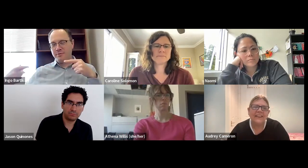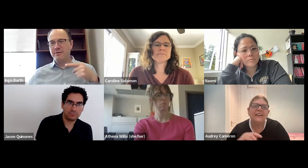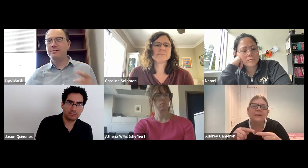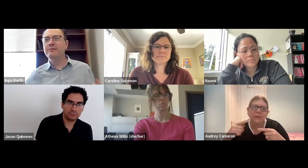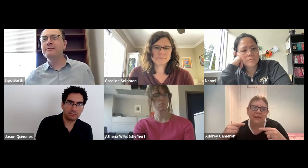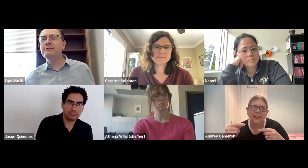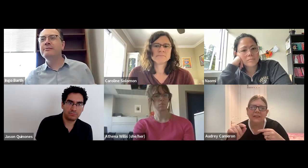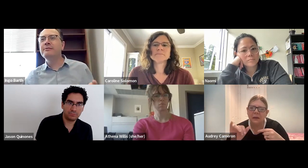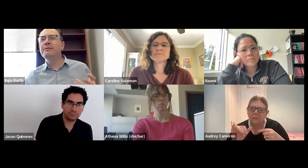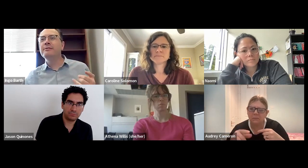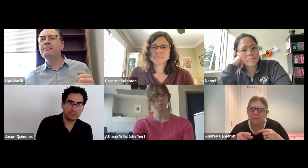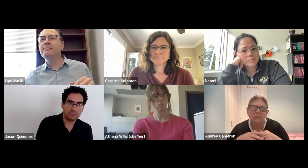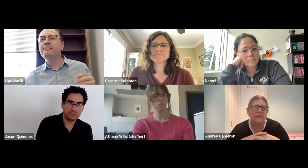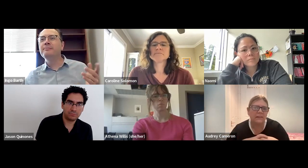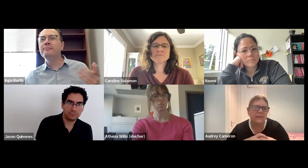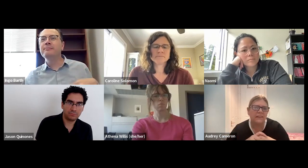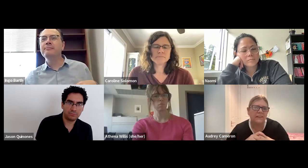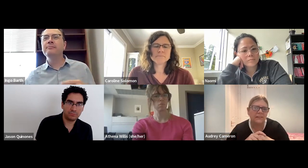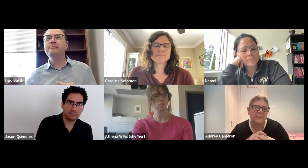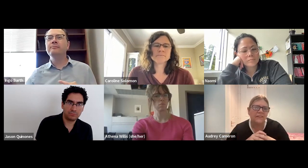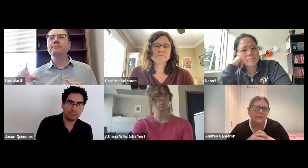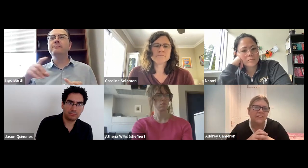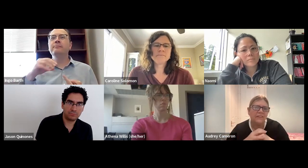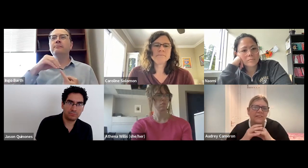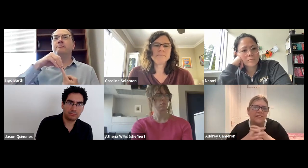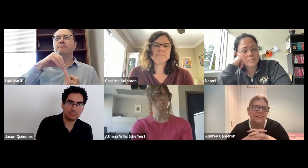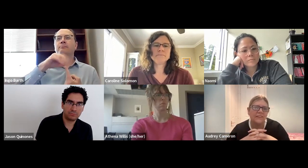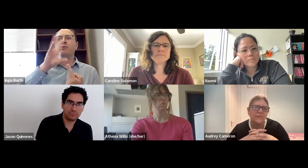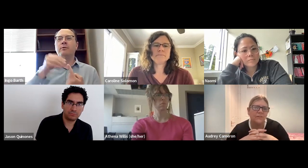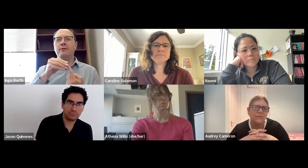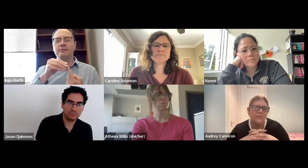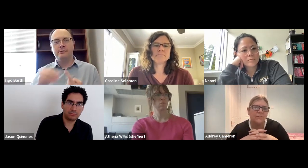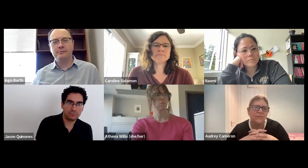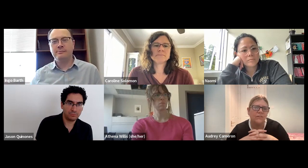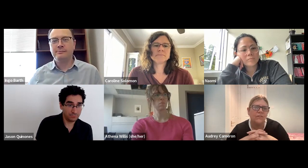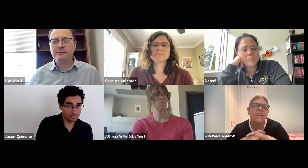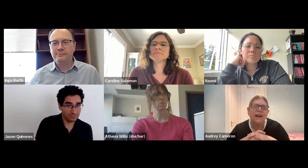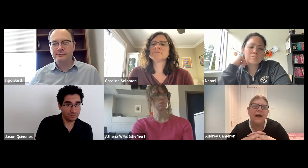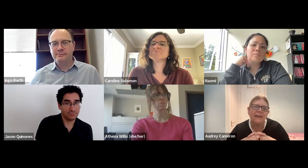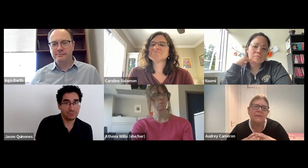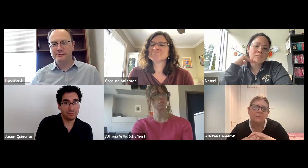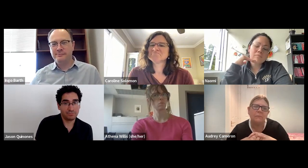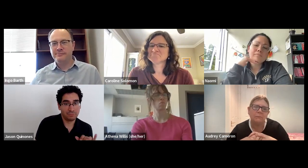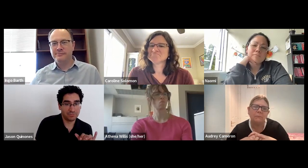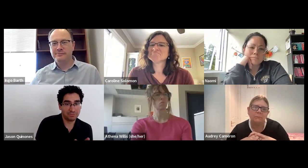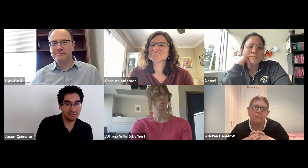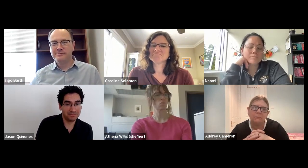This is another one. Okay, which is kind of similar to what Dr. Solomon had did. And then this one here.